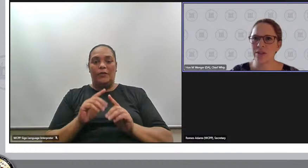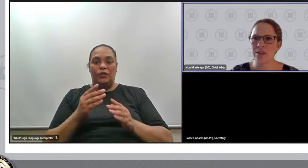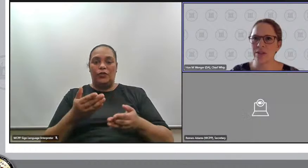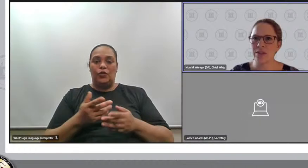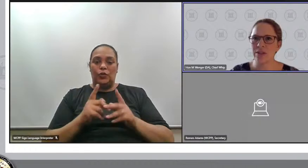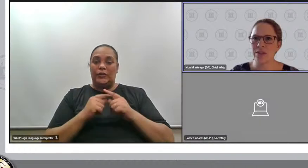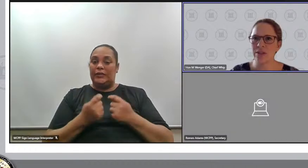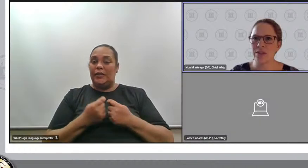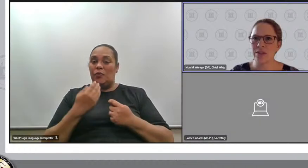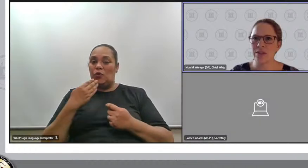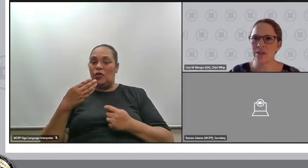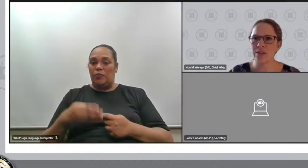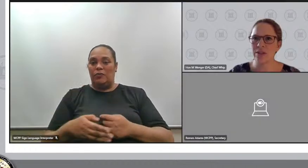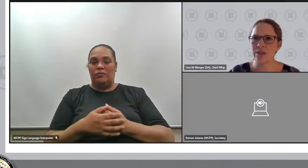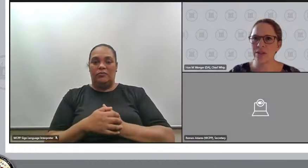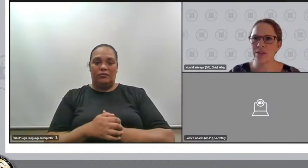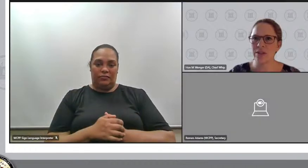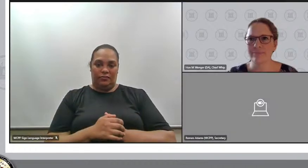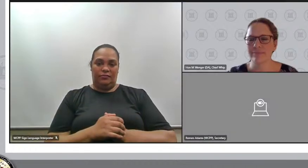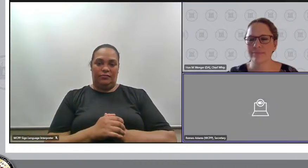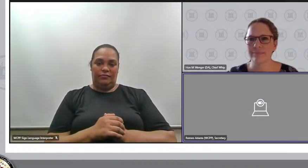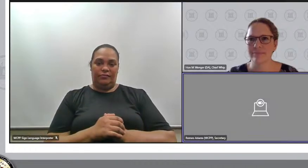the team here present, please.